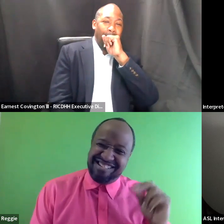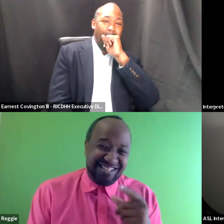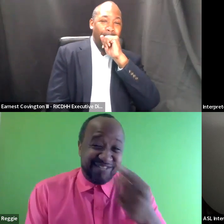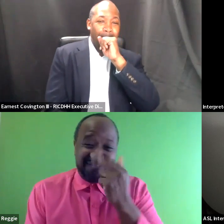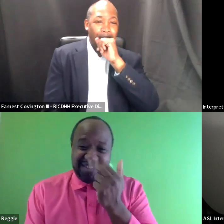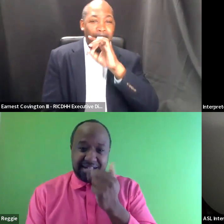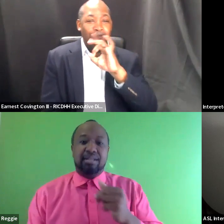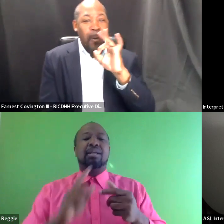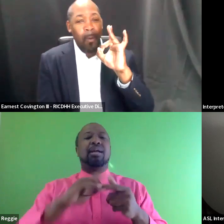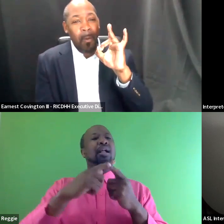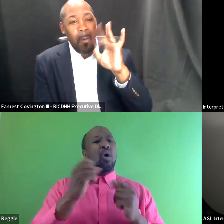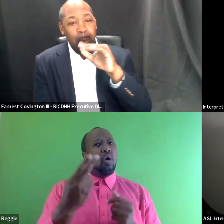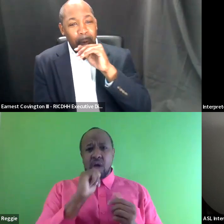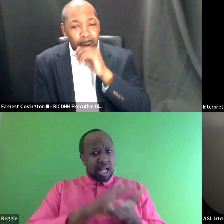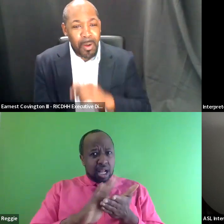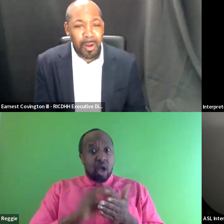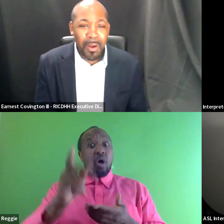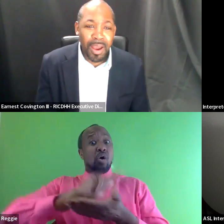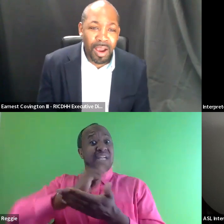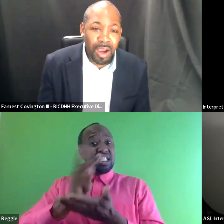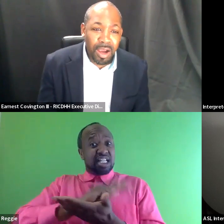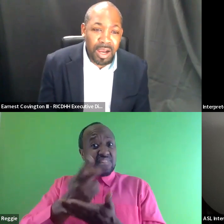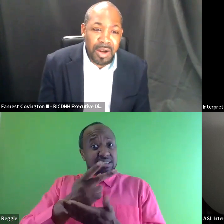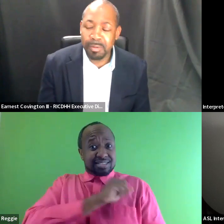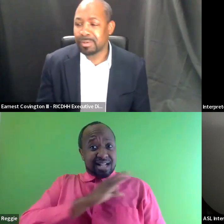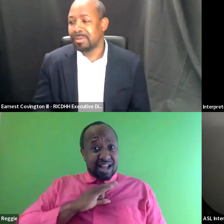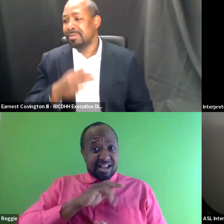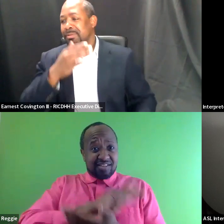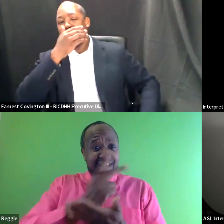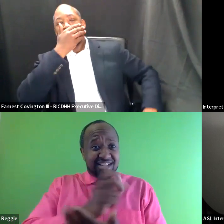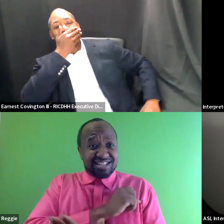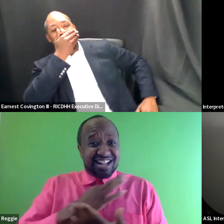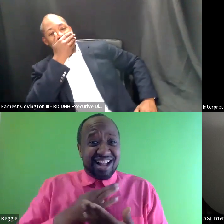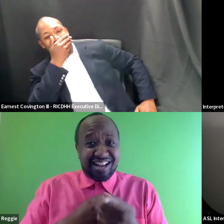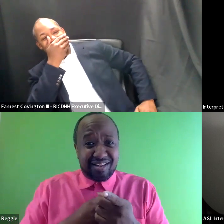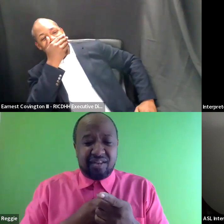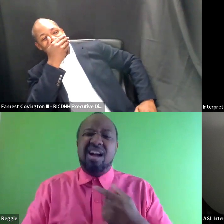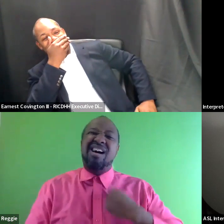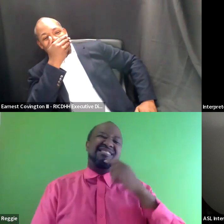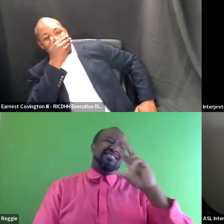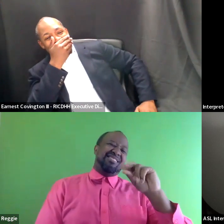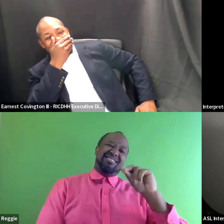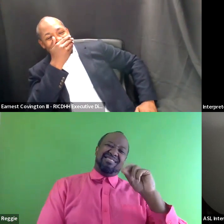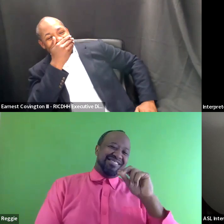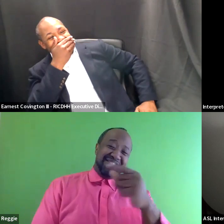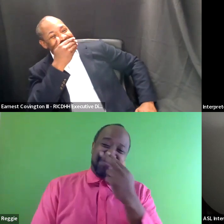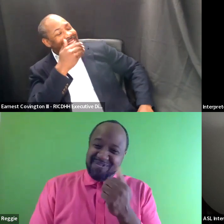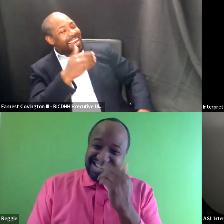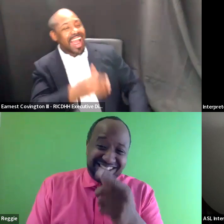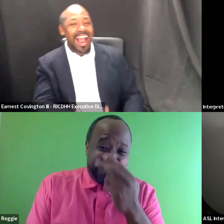You're funny. No. That was one response. Oh, are you going to be working in the kitchen staff then at